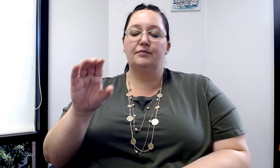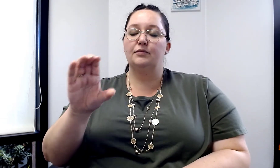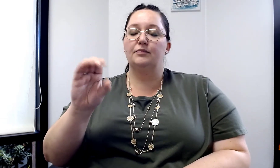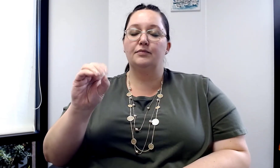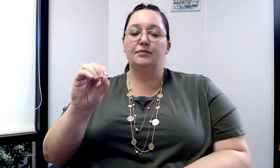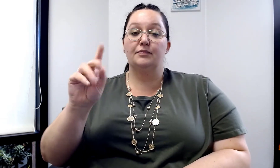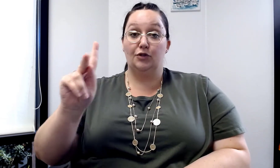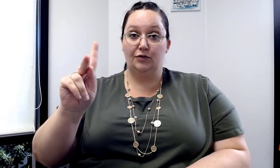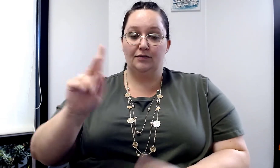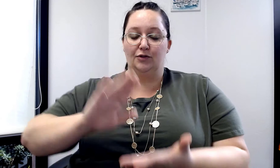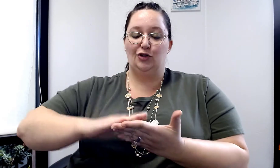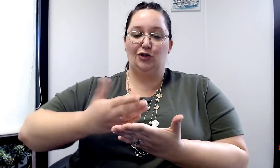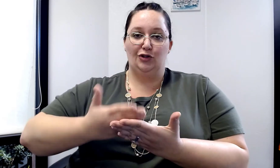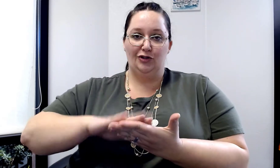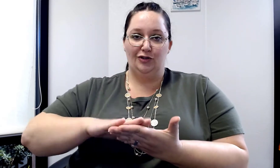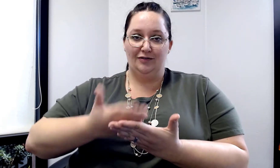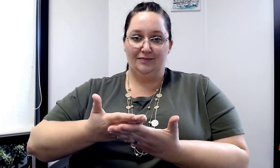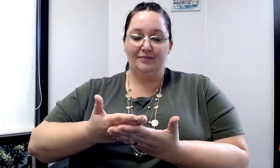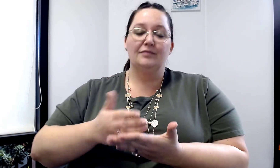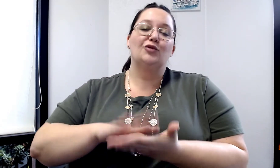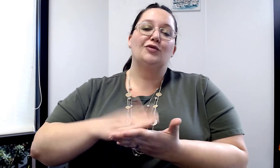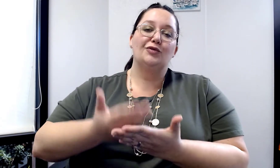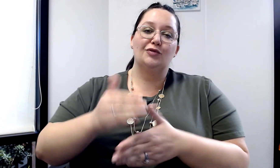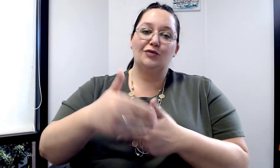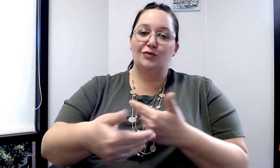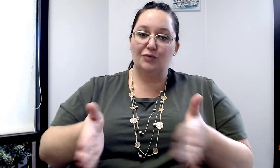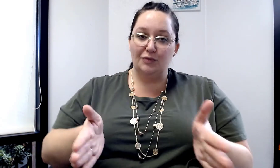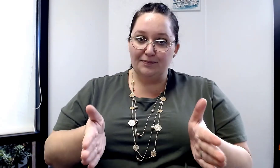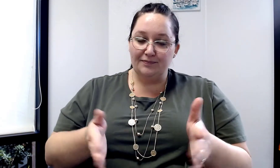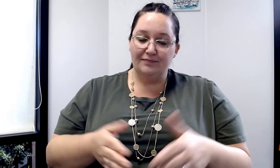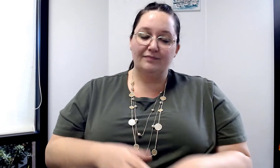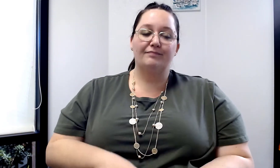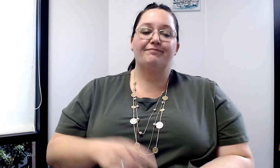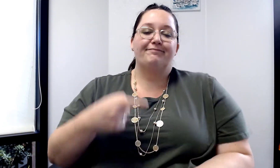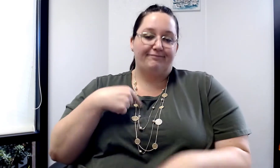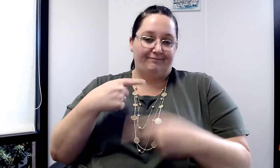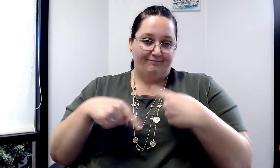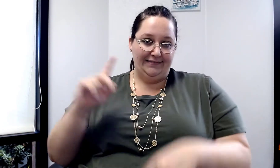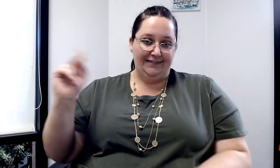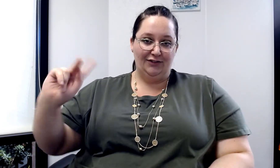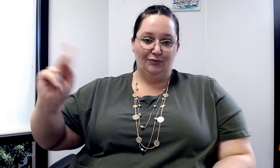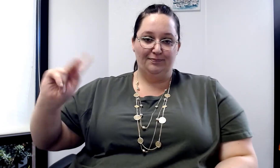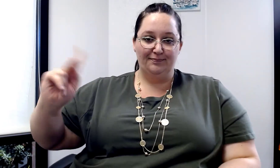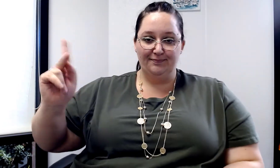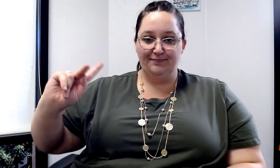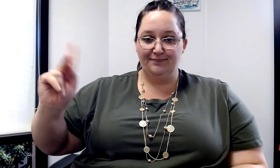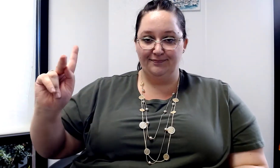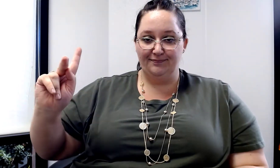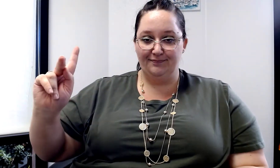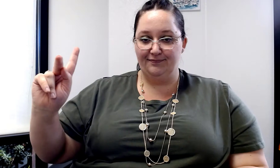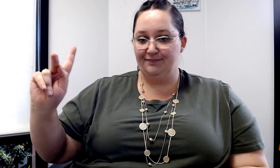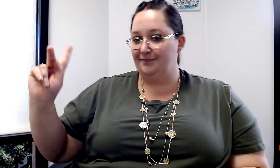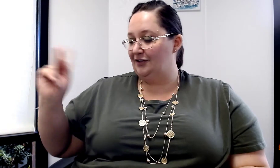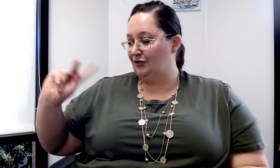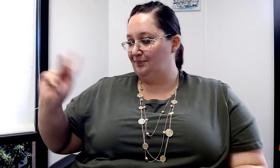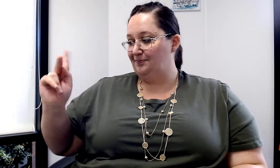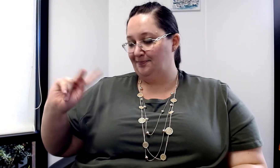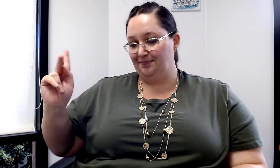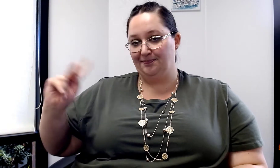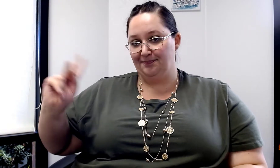cook, you're flipping your open B up and down. Cook room would be your kitchen. I sign the shaking K, kitchen.